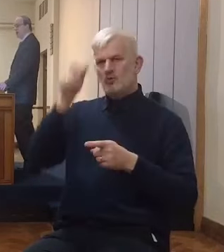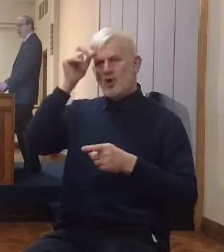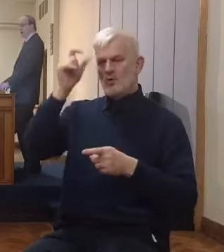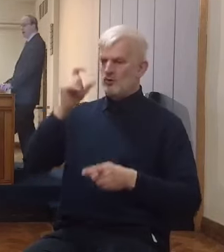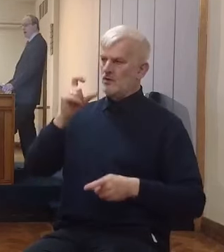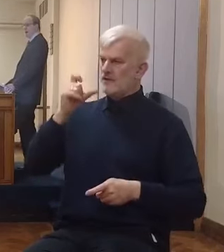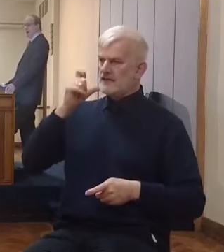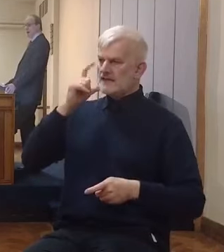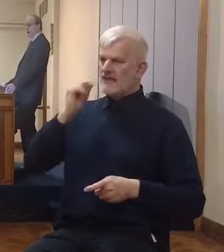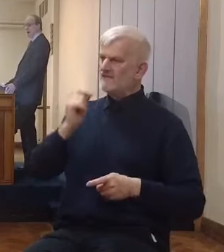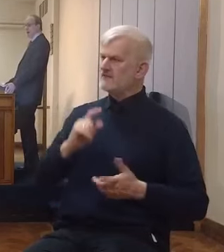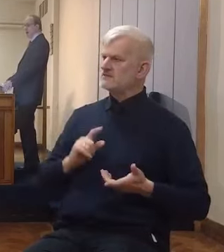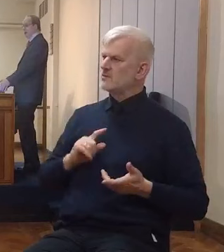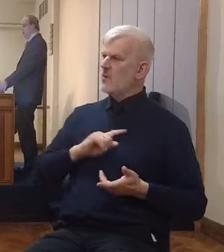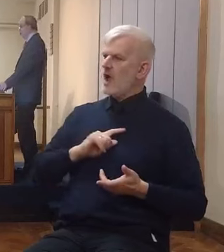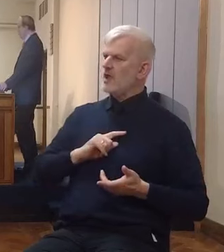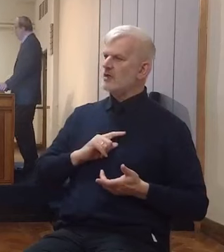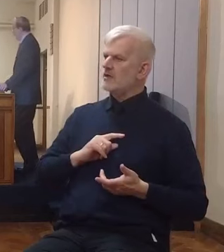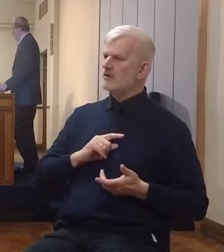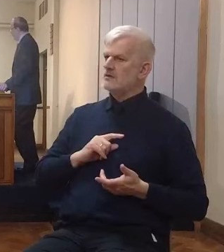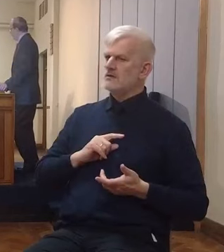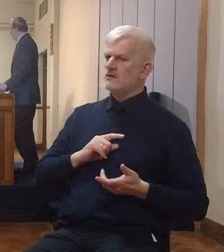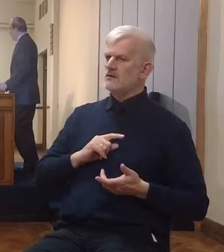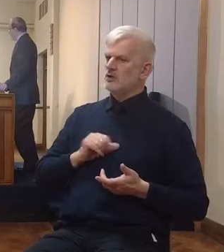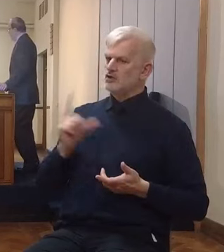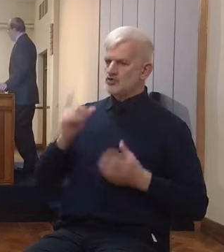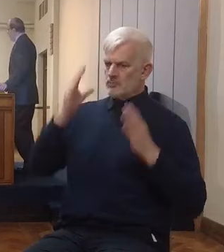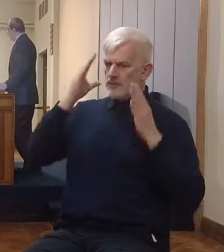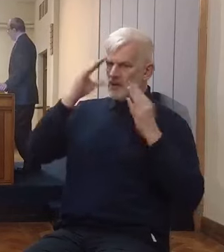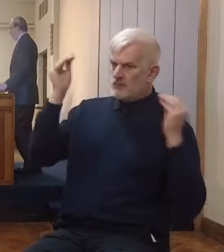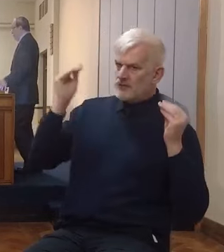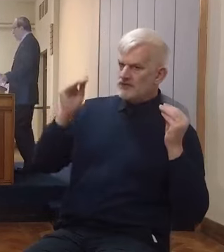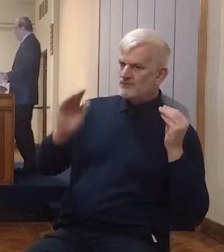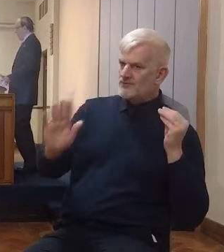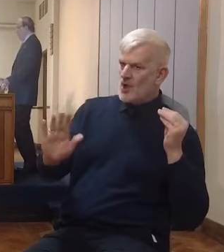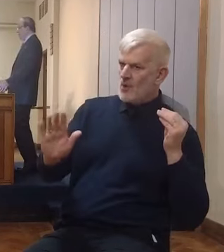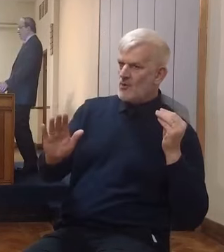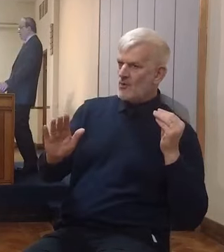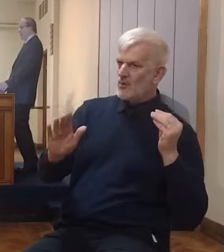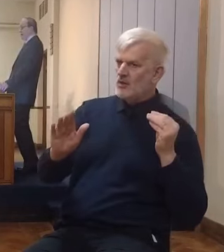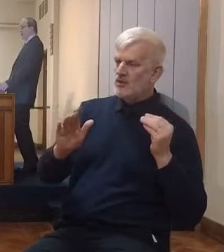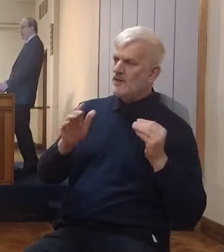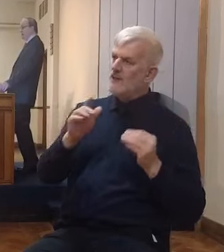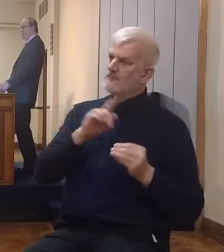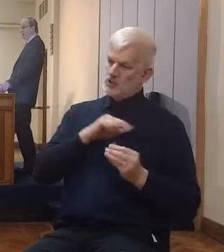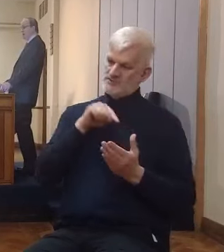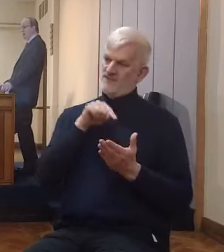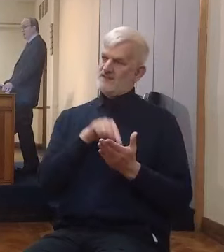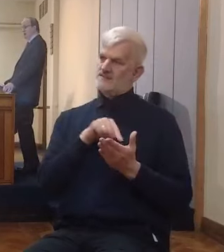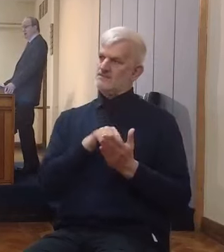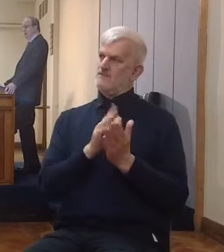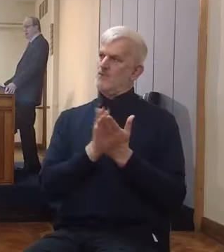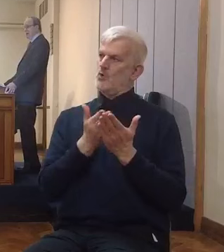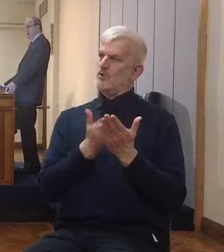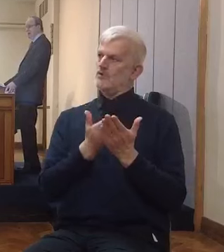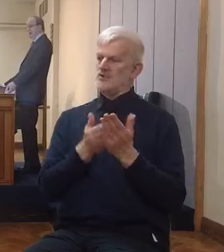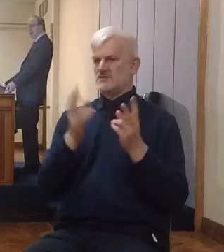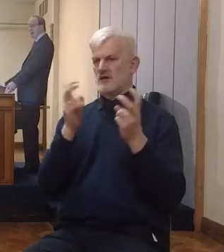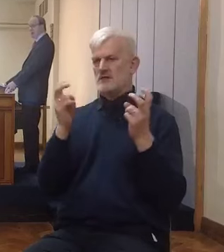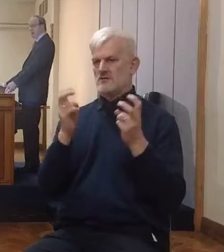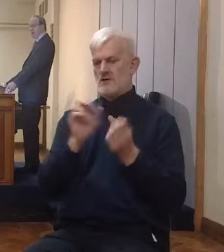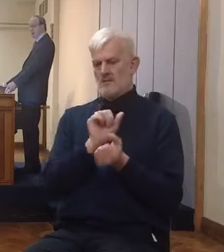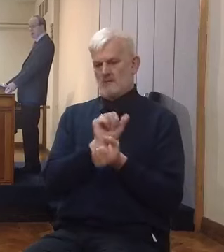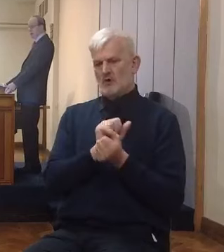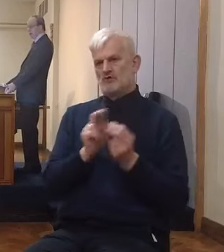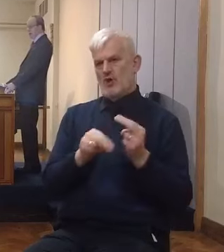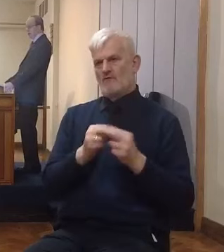as opposed to being an Arminian? The bondage of the will. I'm going to elaborate on that now. But